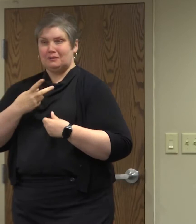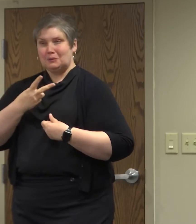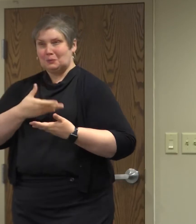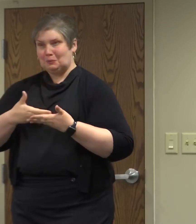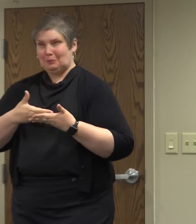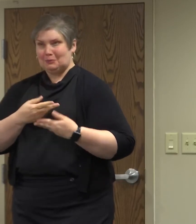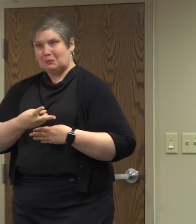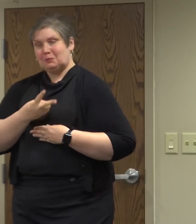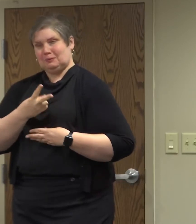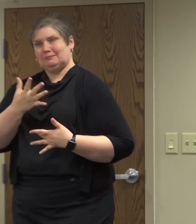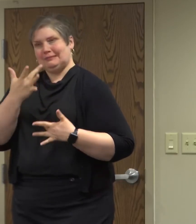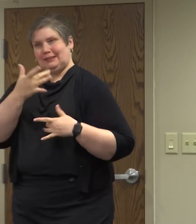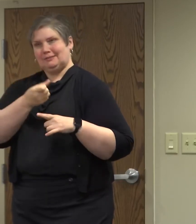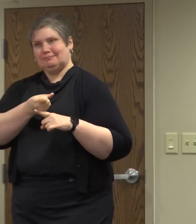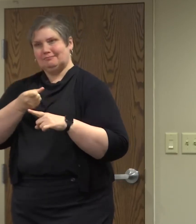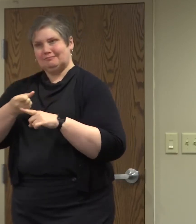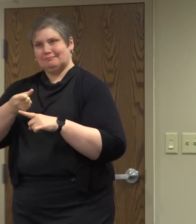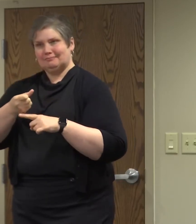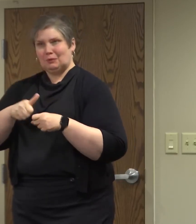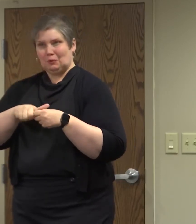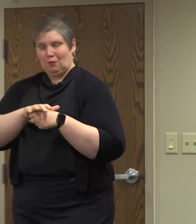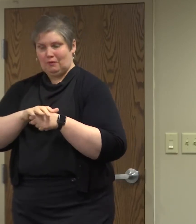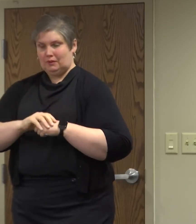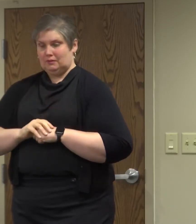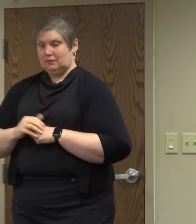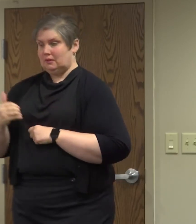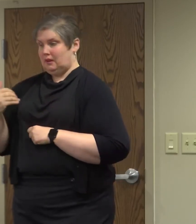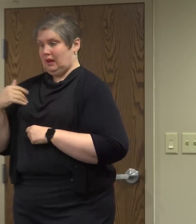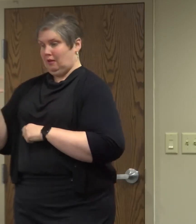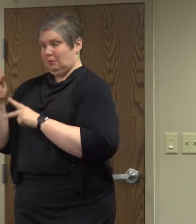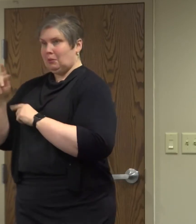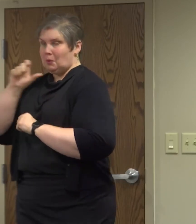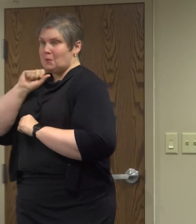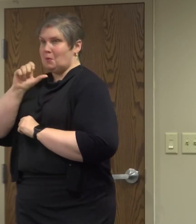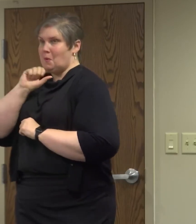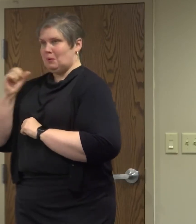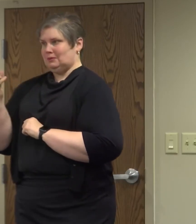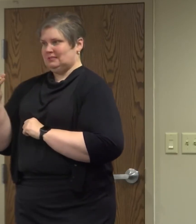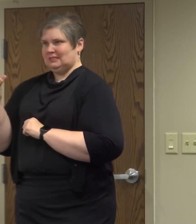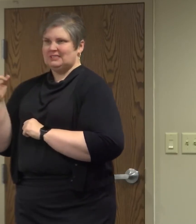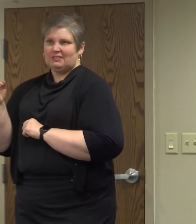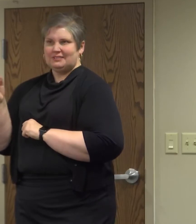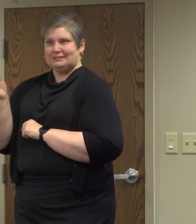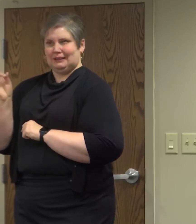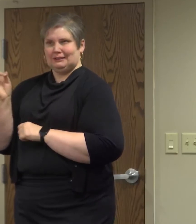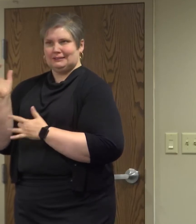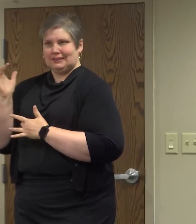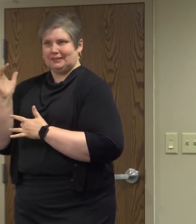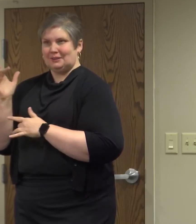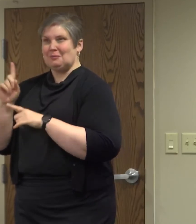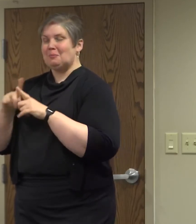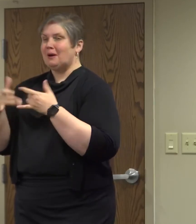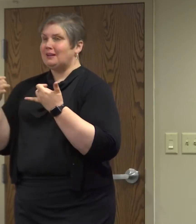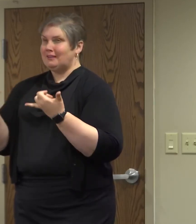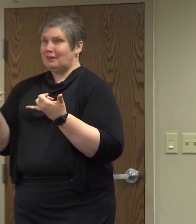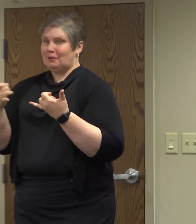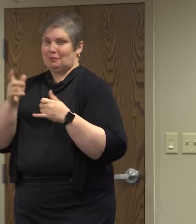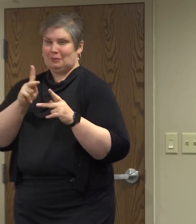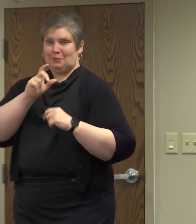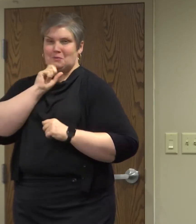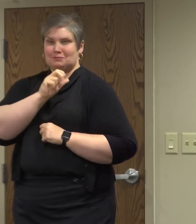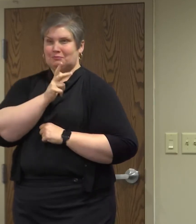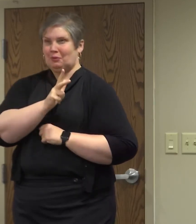COVID. We still have folks in their 70s and 80s, but also it's running rampant in folks between their 30s and